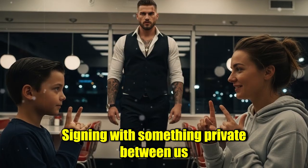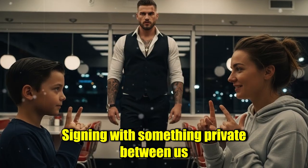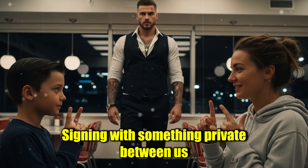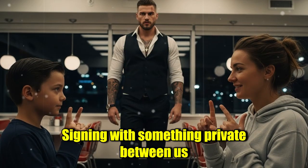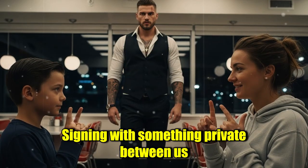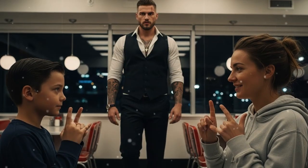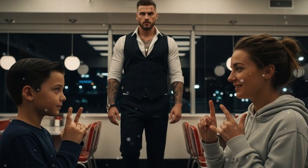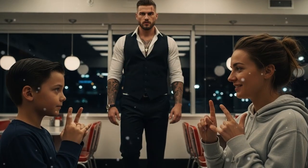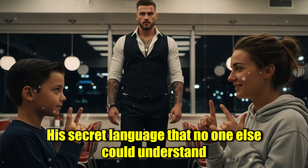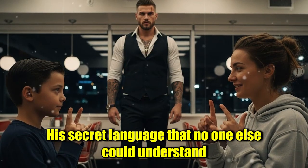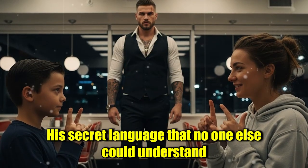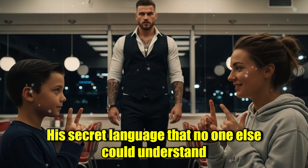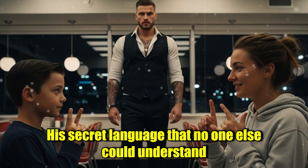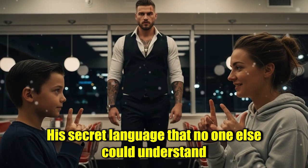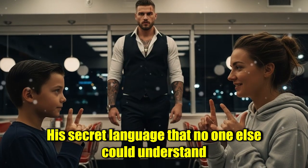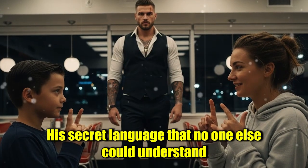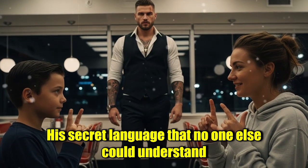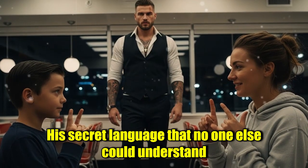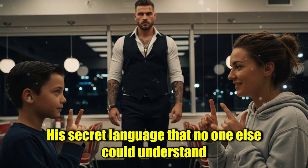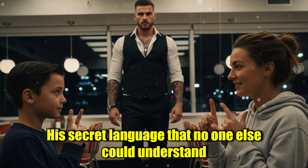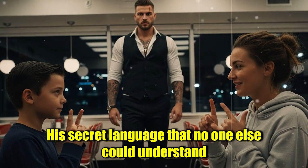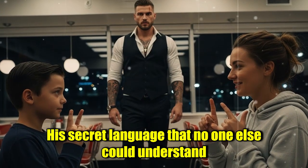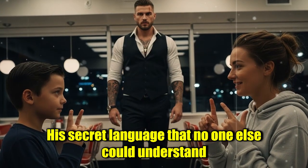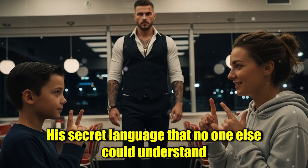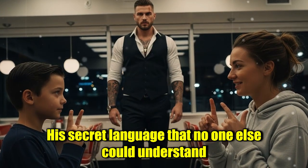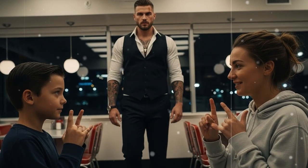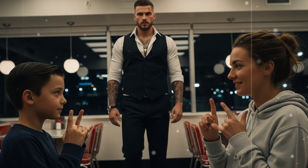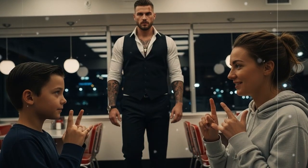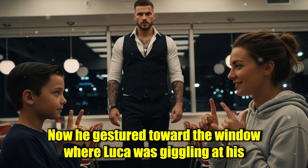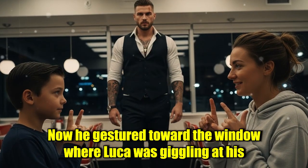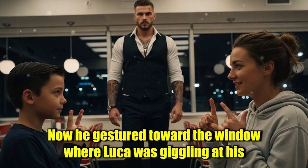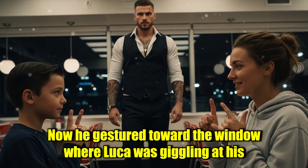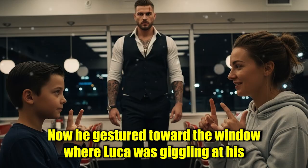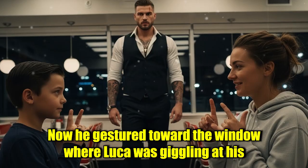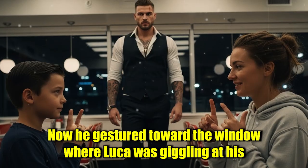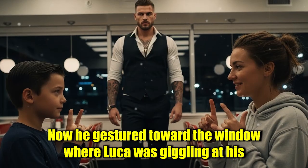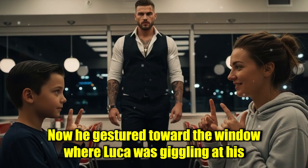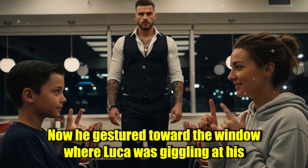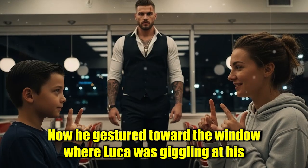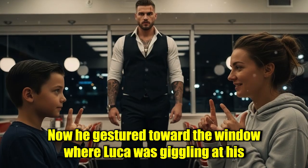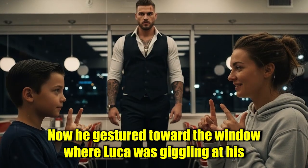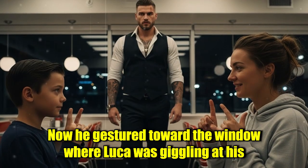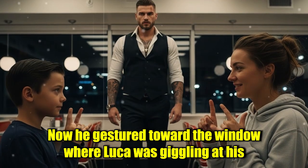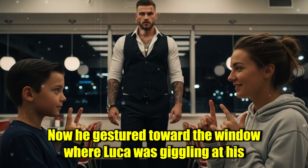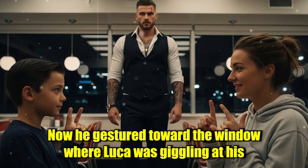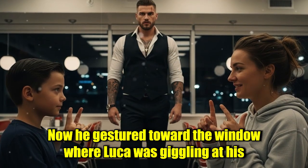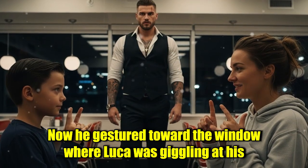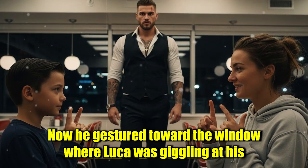private between us. His secret language that no one else could understand. Now, he gestured toward the window where Luca was giggling at his